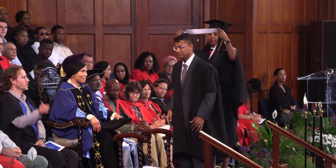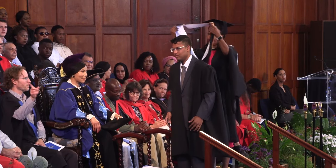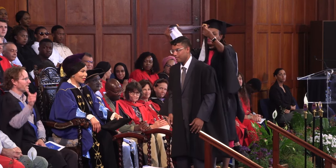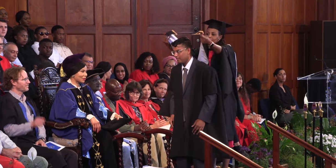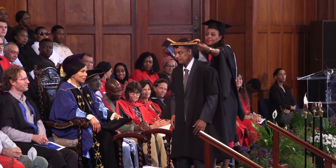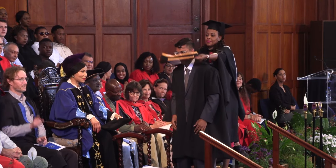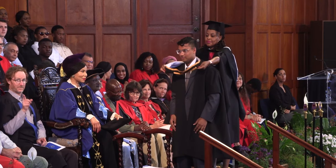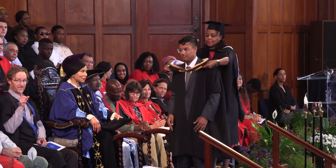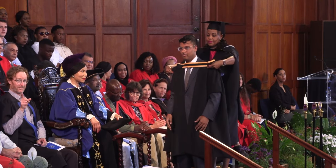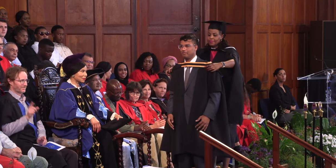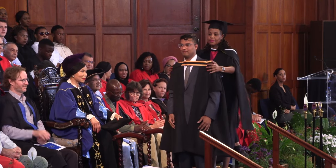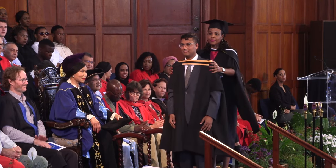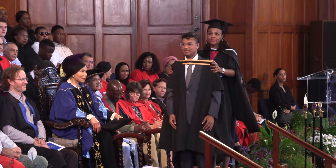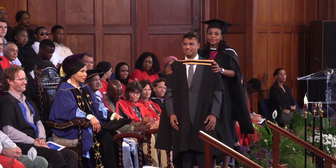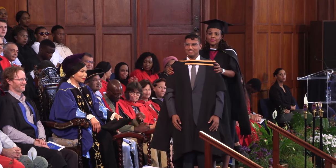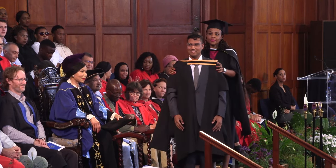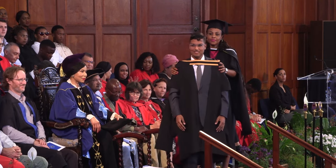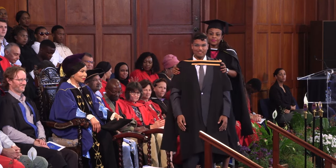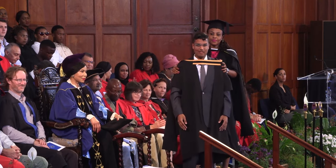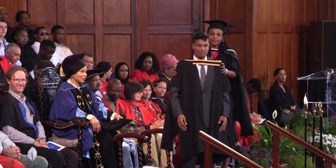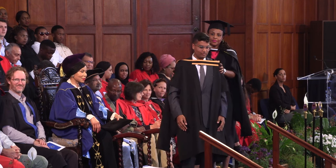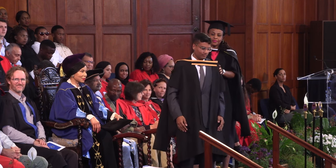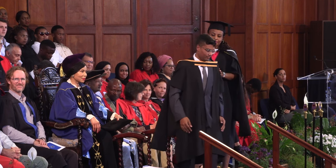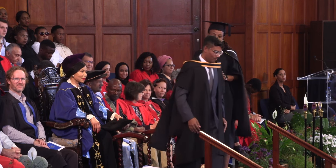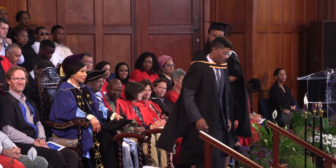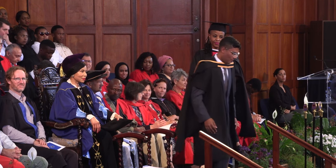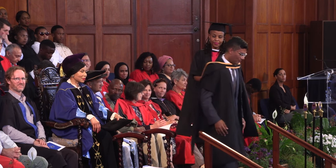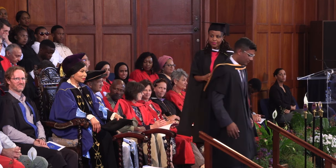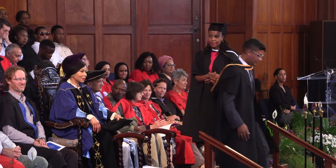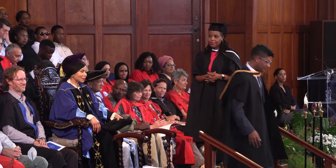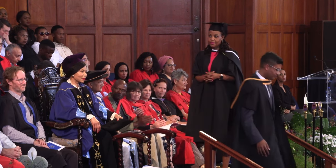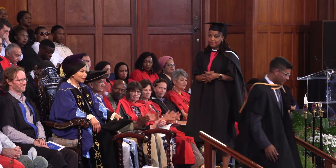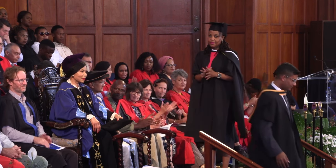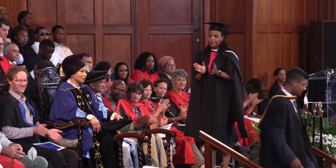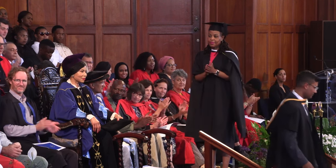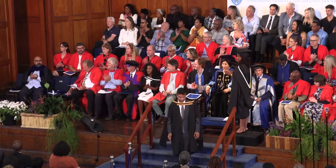For the degree of Master of Laws in Commercial Law, Rudawashe Rushwaya.